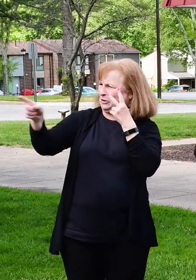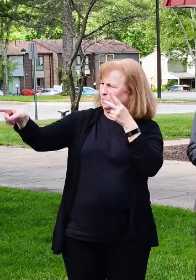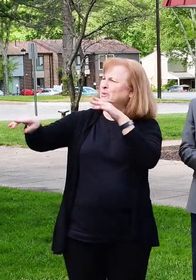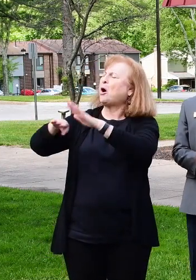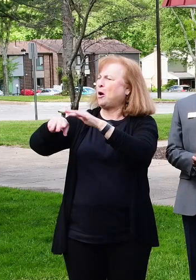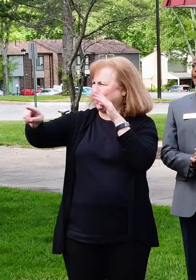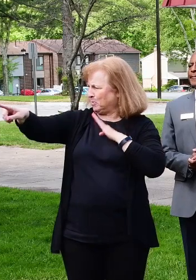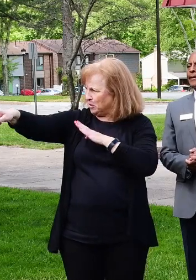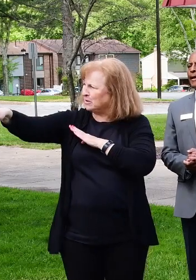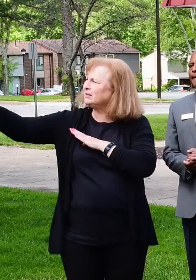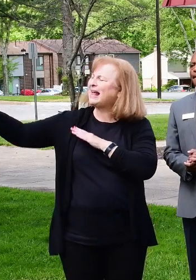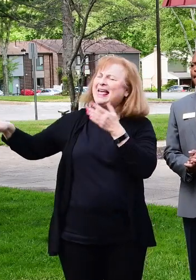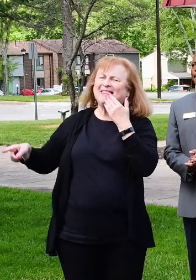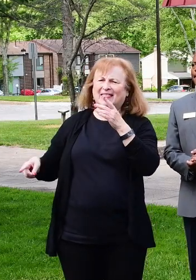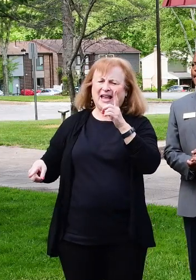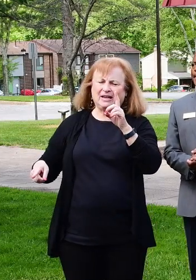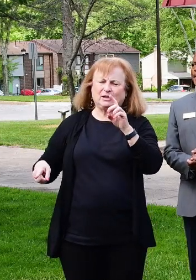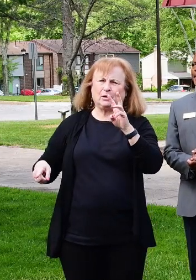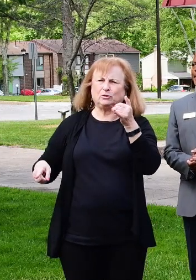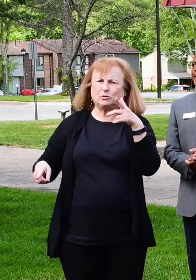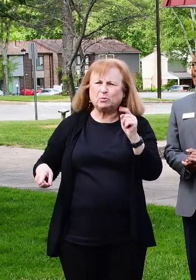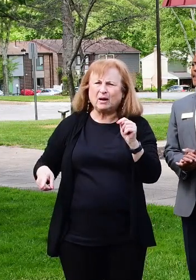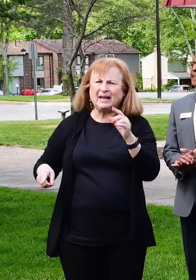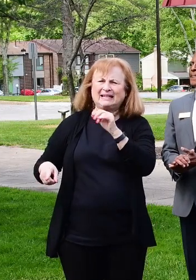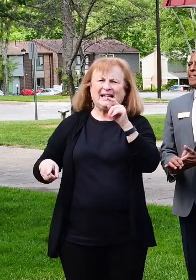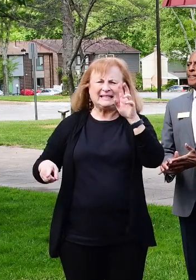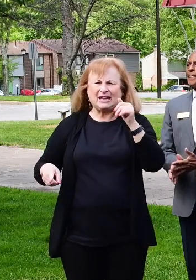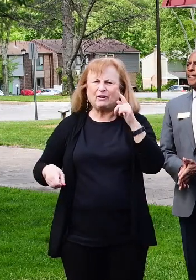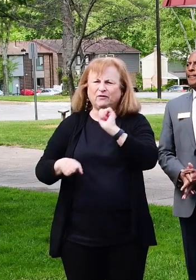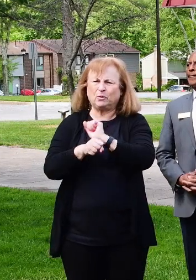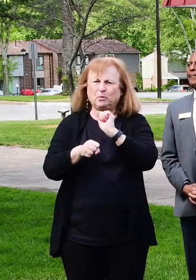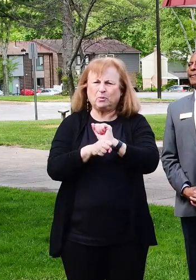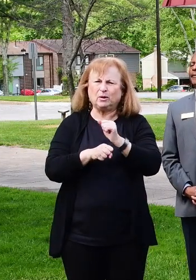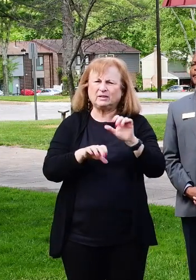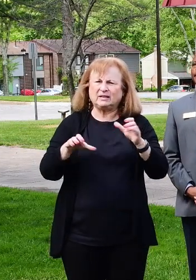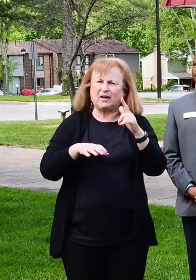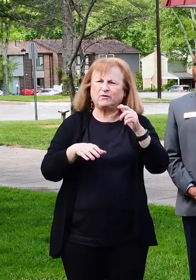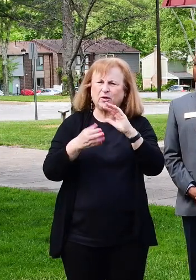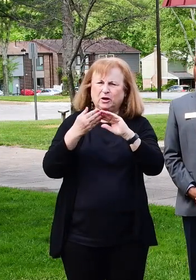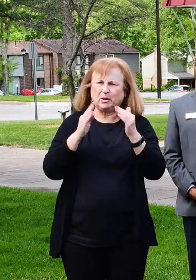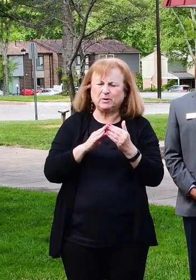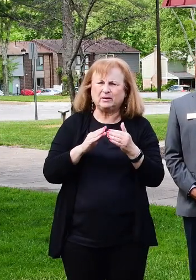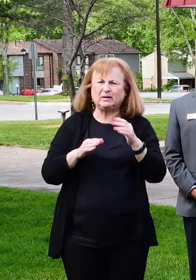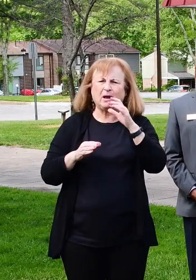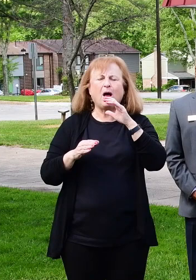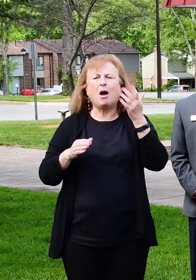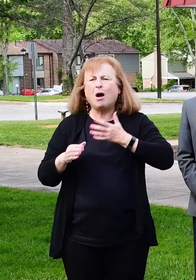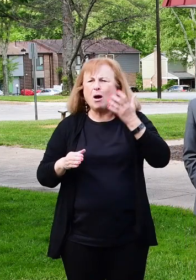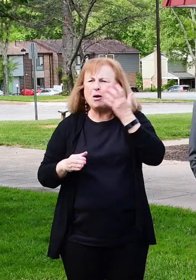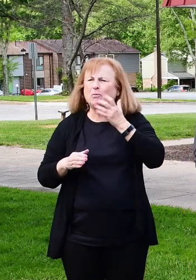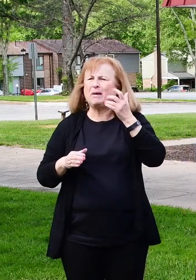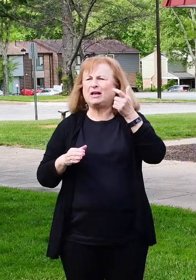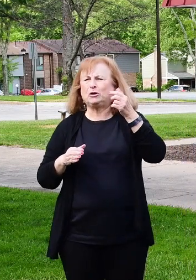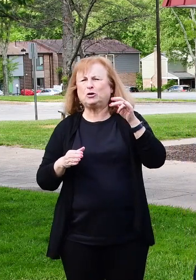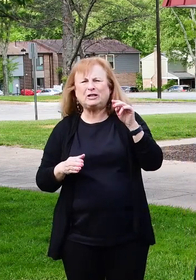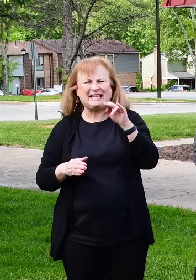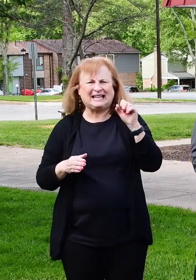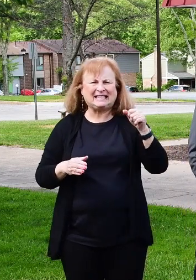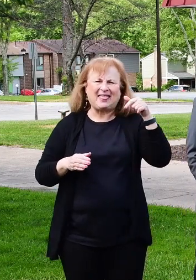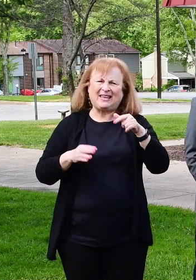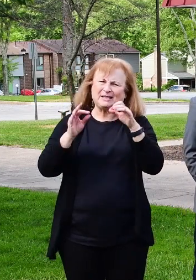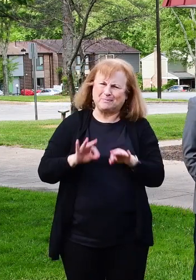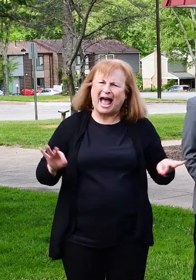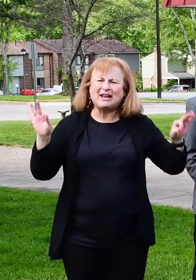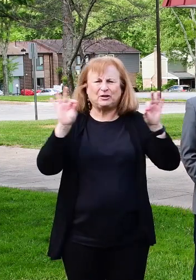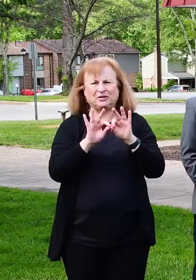been on the board. Thank you, Dwight, Terry, for the work that you all have done for our community. Oh my goodness, this